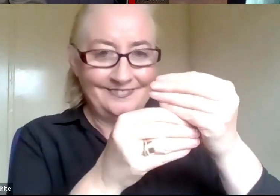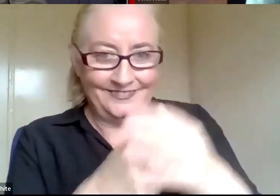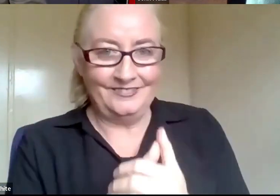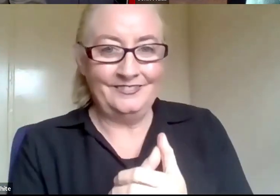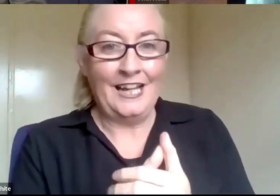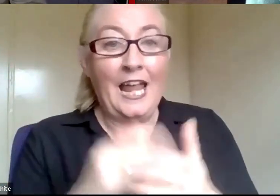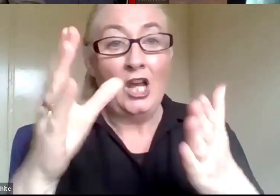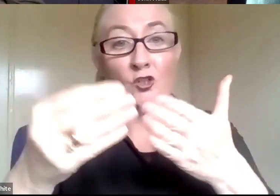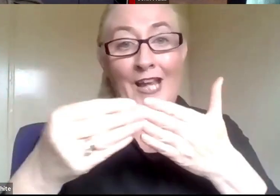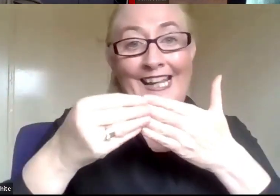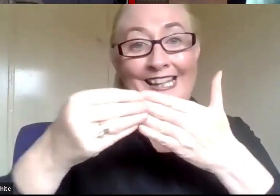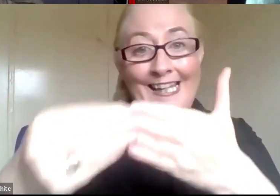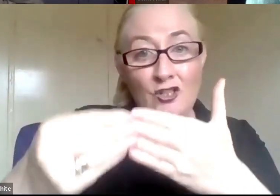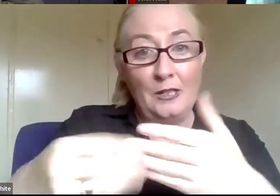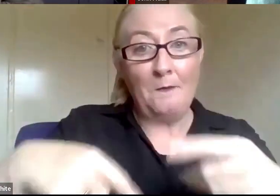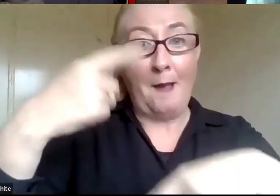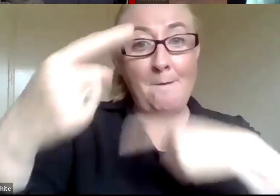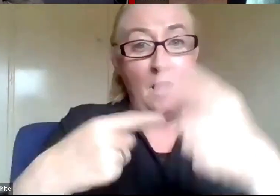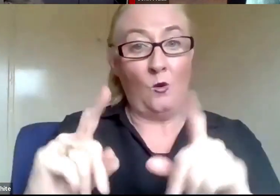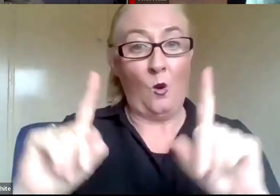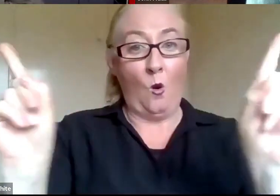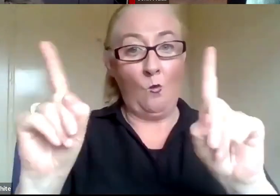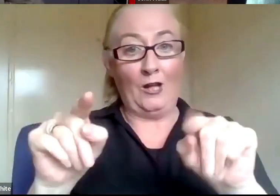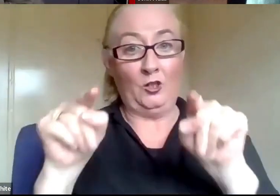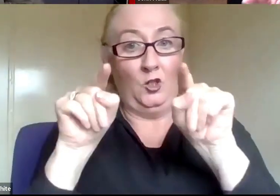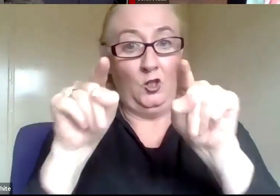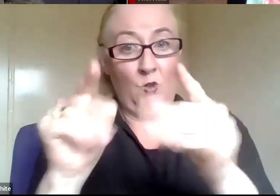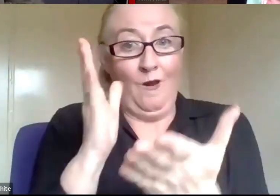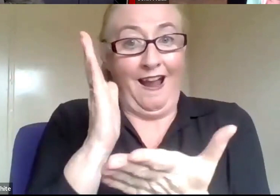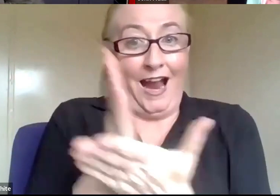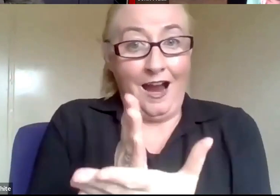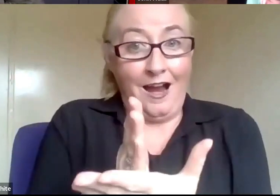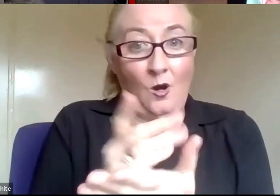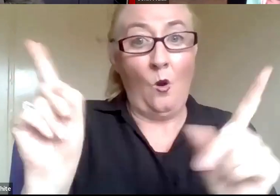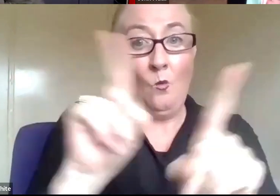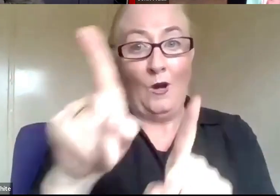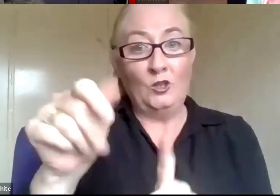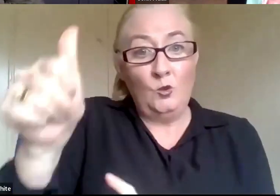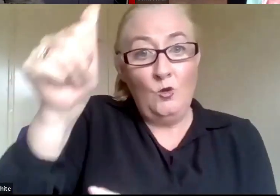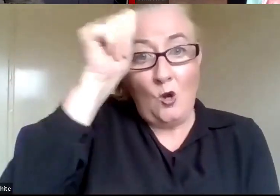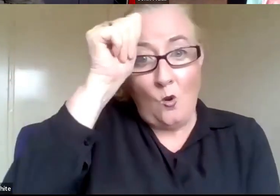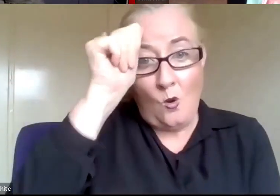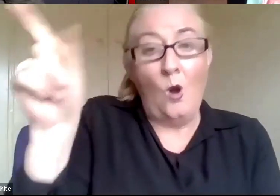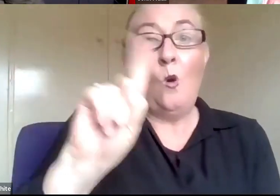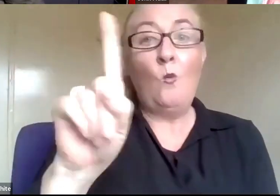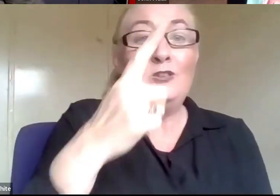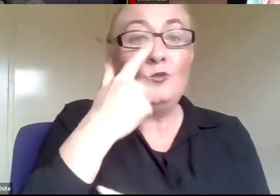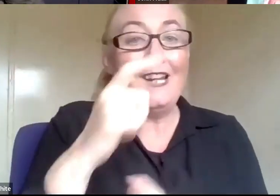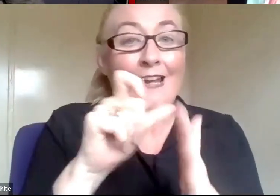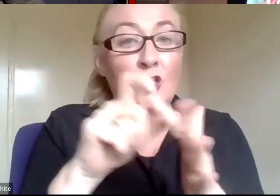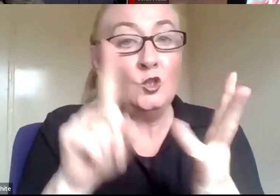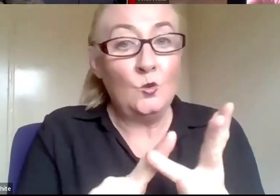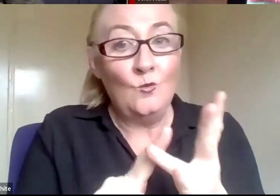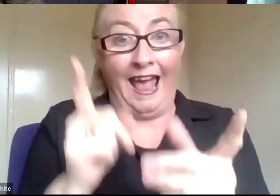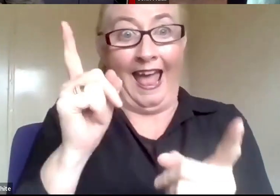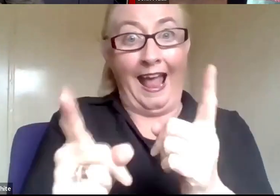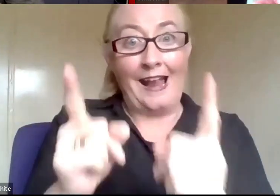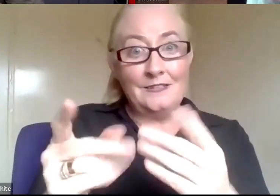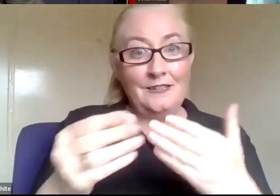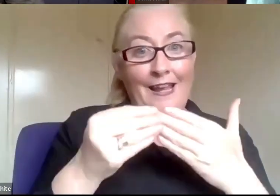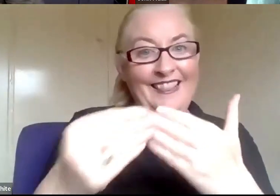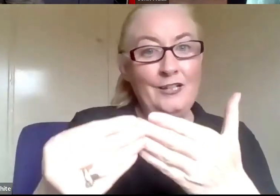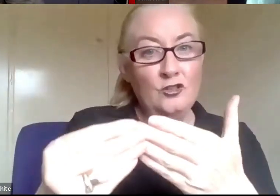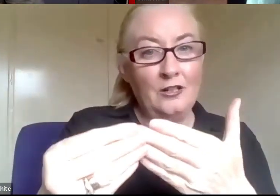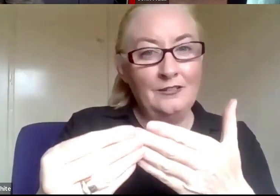you are, what you know, and what you can do as a leader. You can